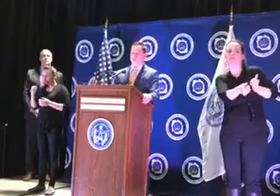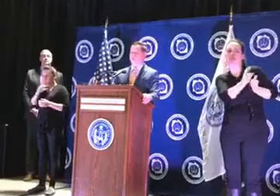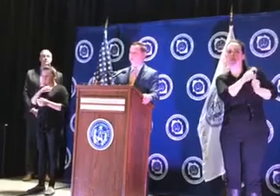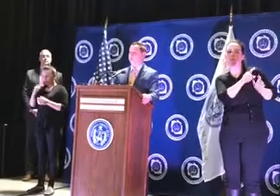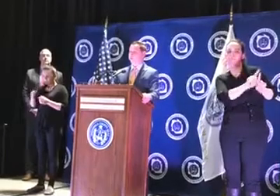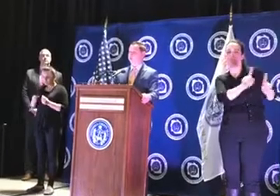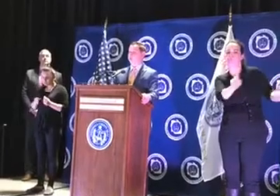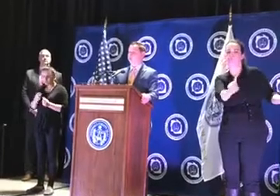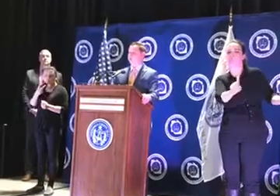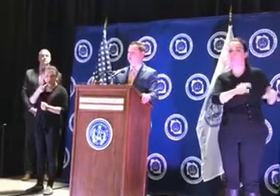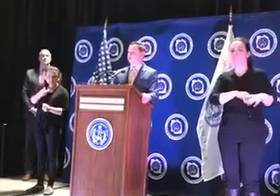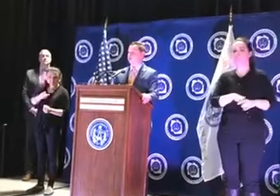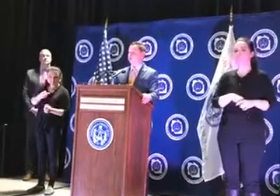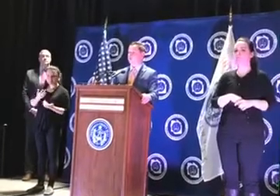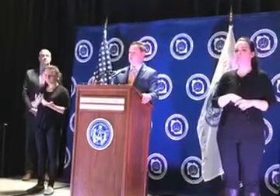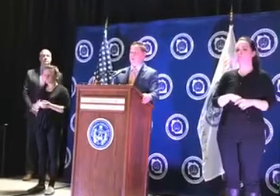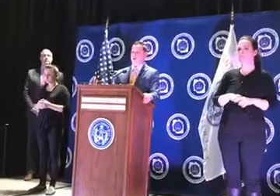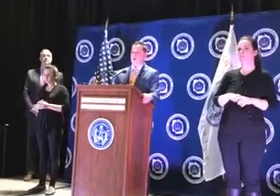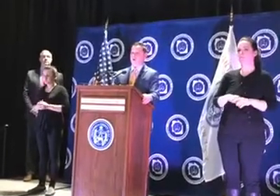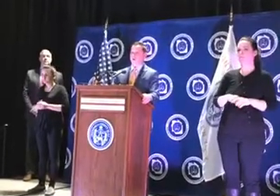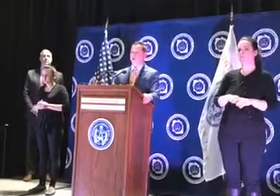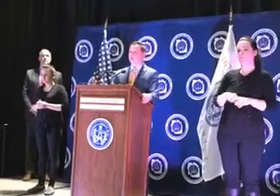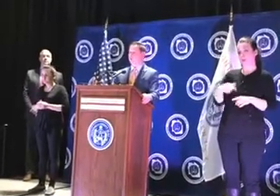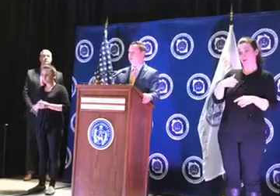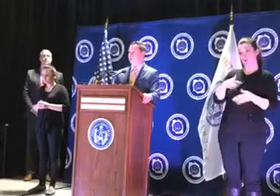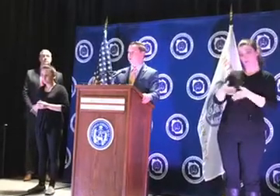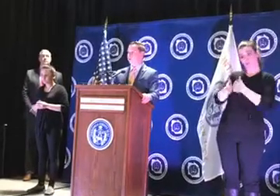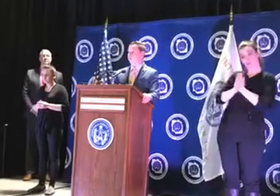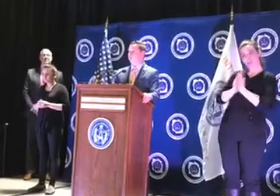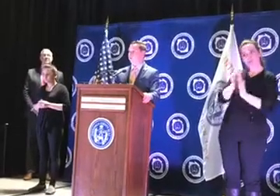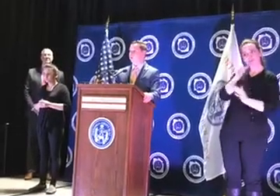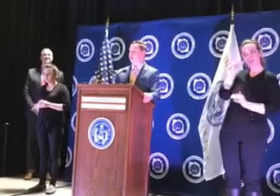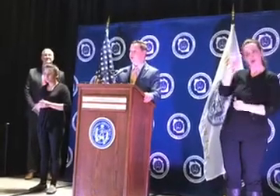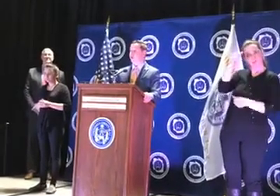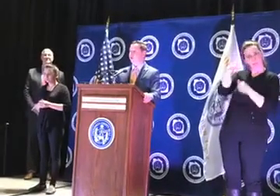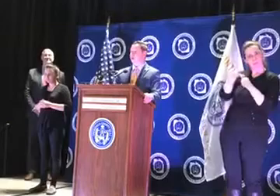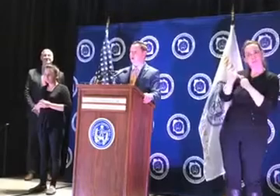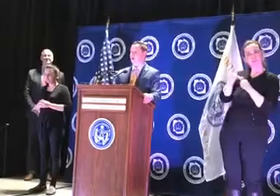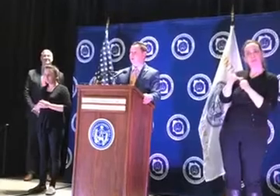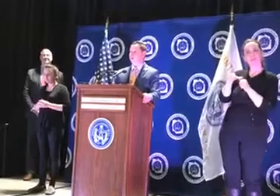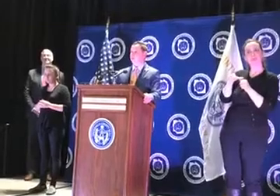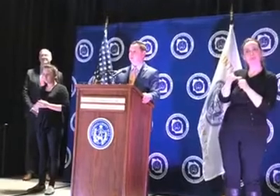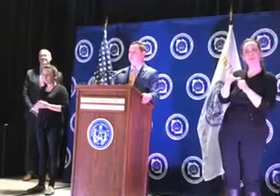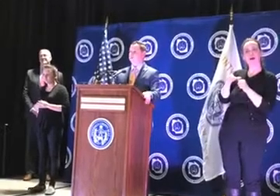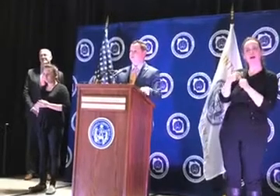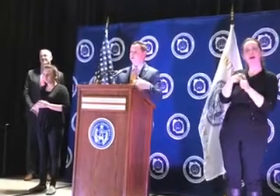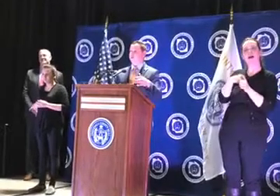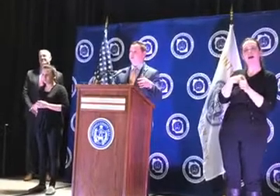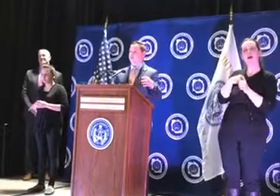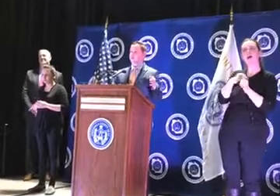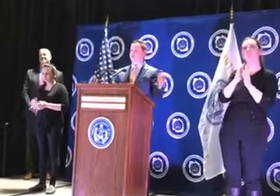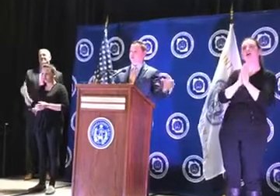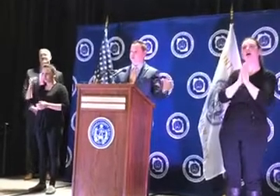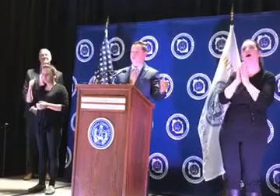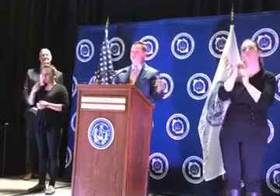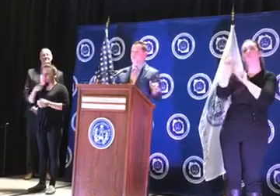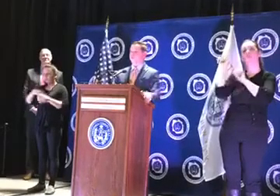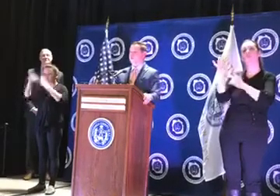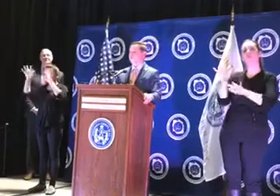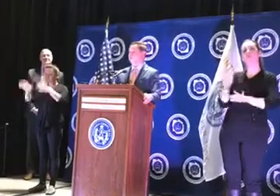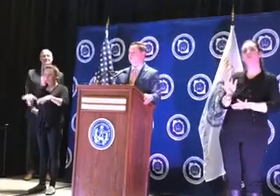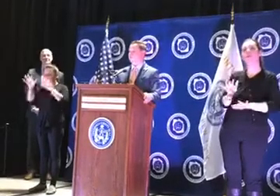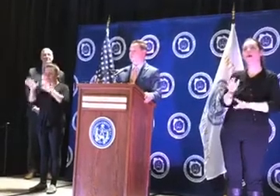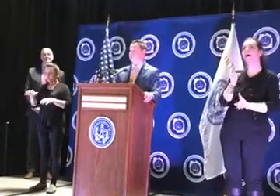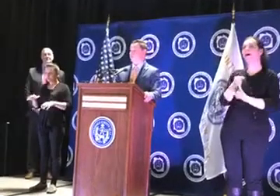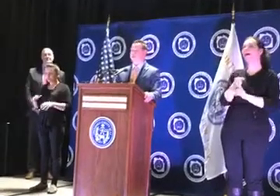Certainly, one of my requests yesterday, Andrew, was for snow, and we got some snow. So that's a very good deterrent, and it's a very good